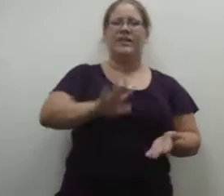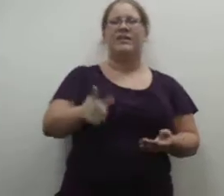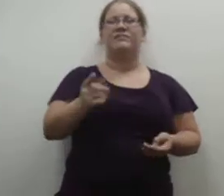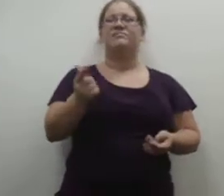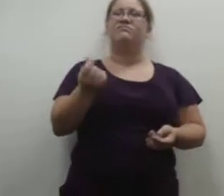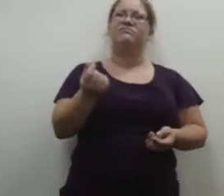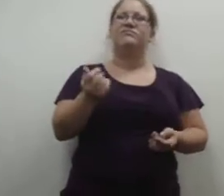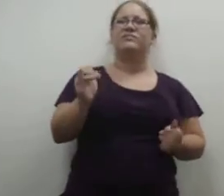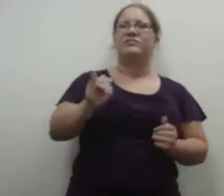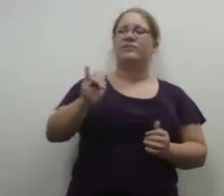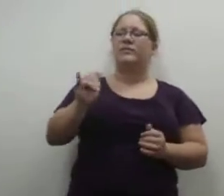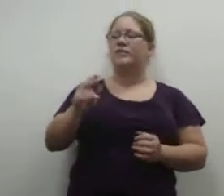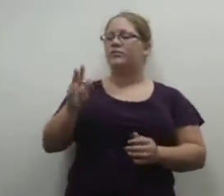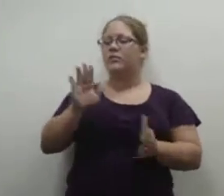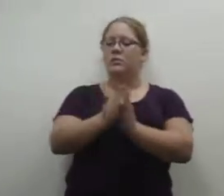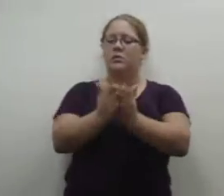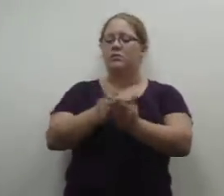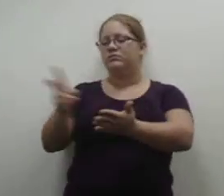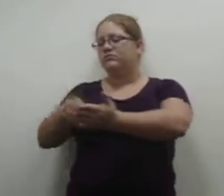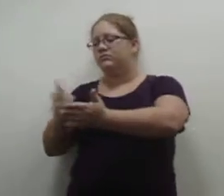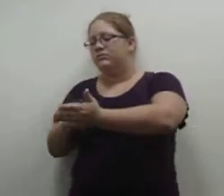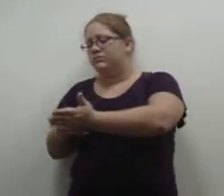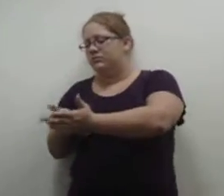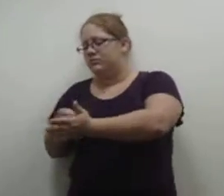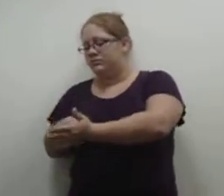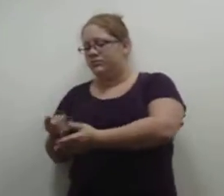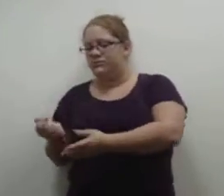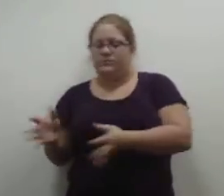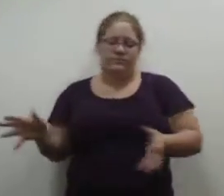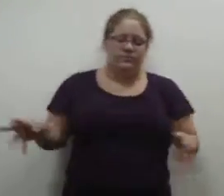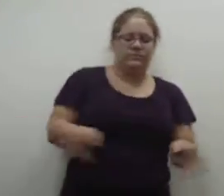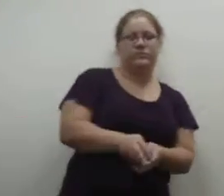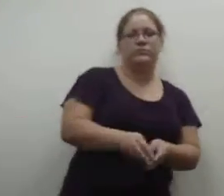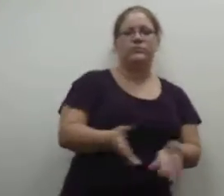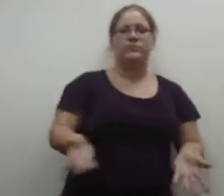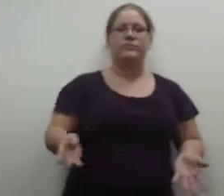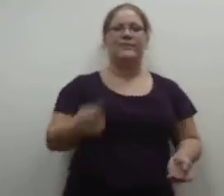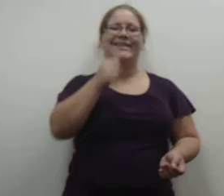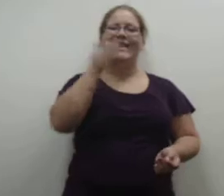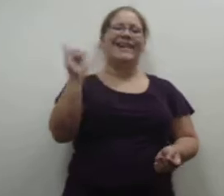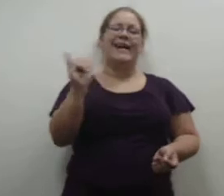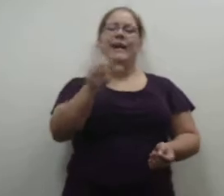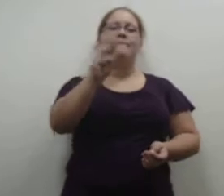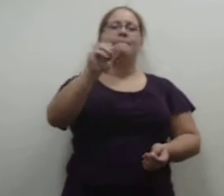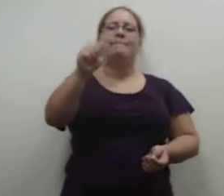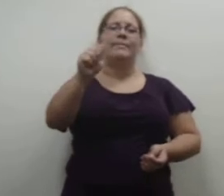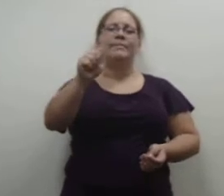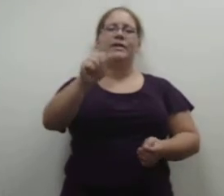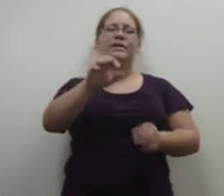will. Certainly not like a master's thesis, but it's a start. So students are